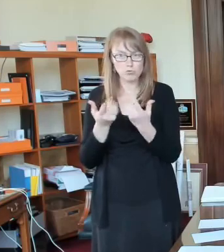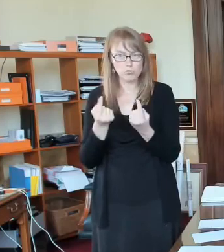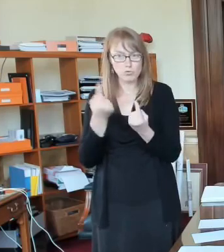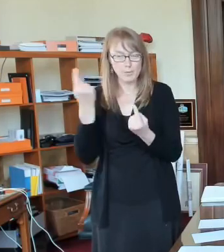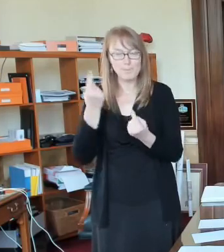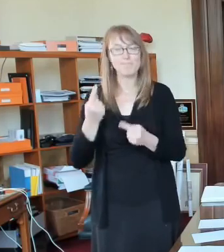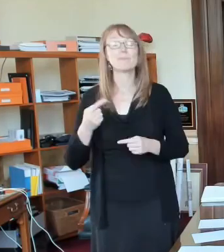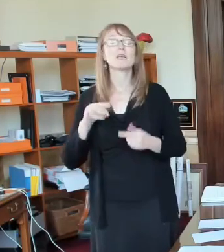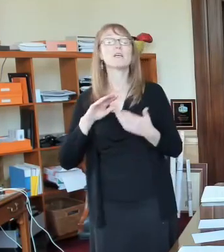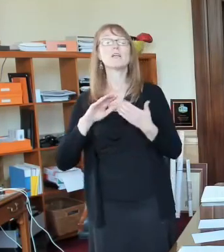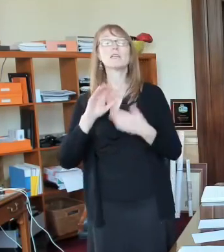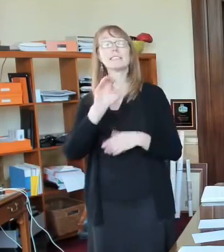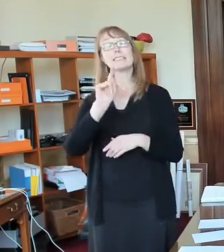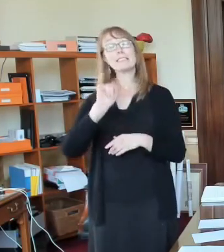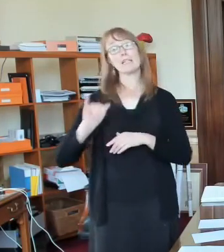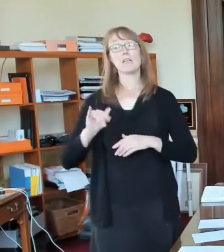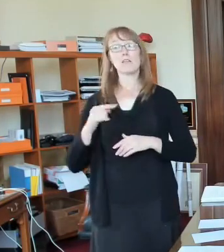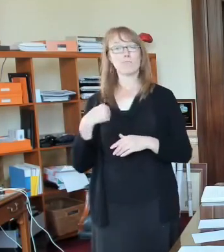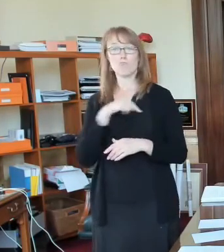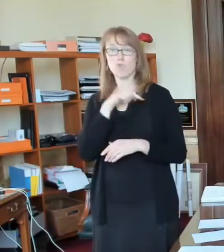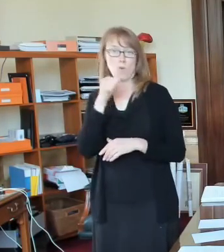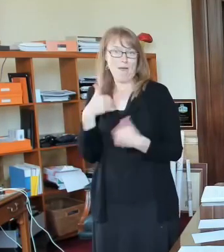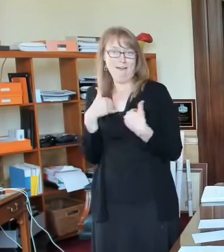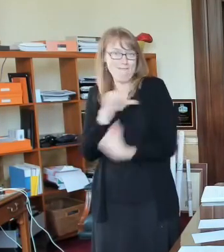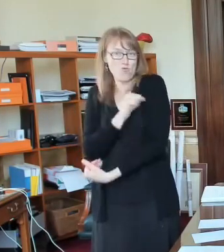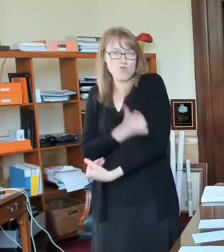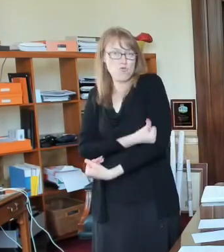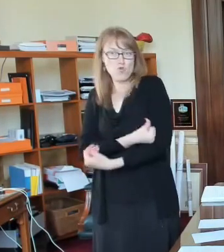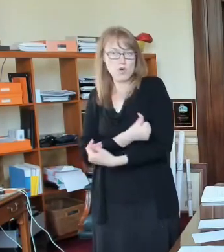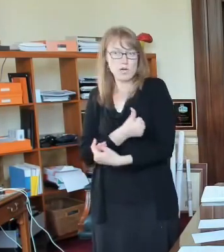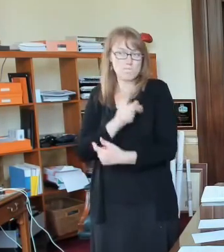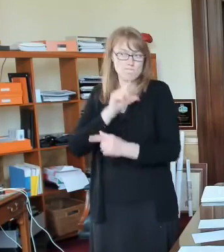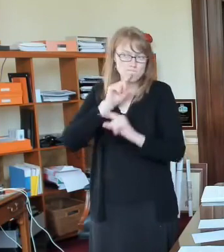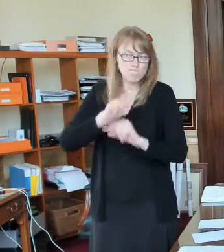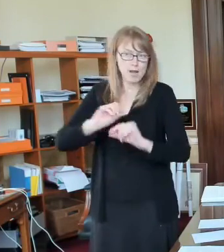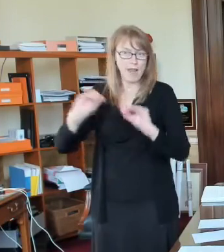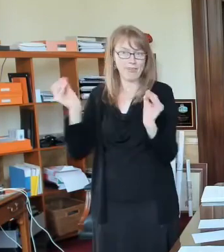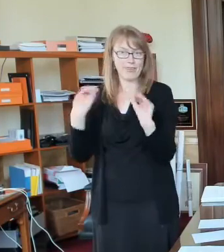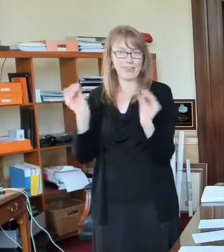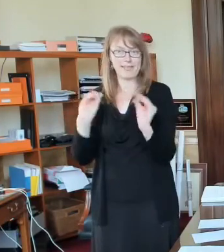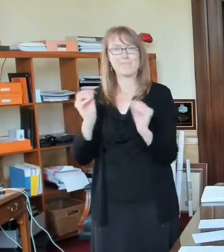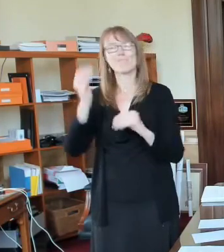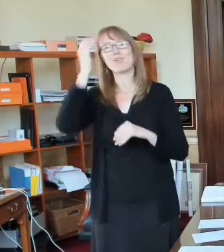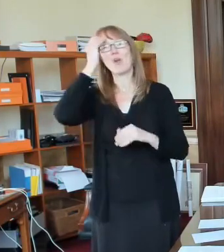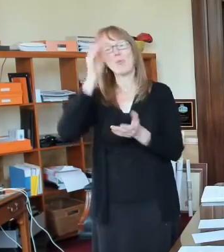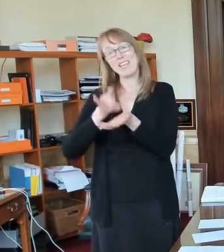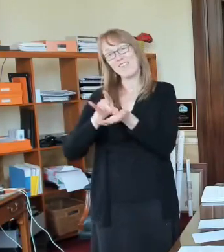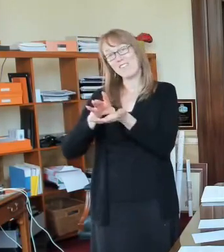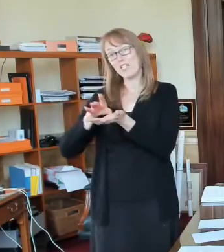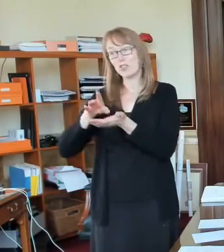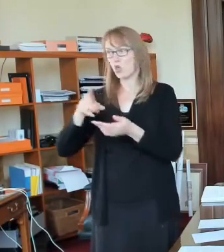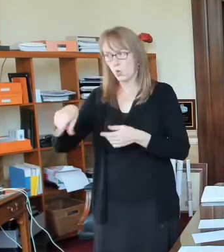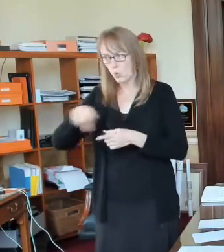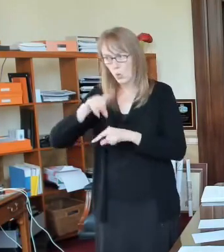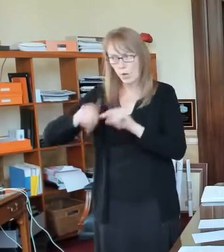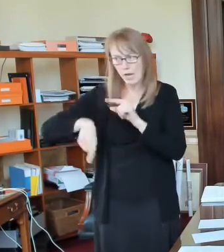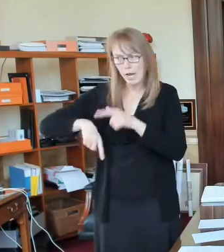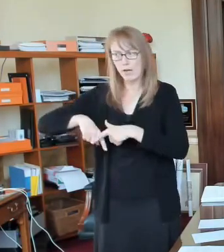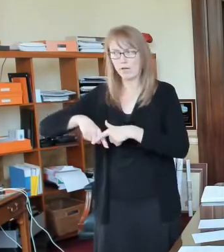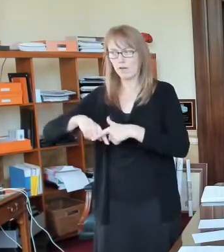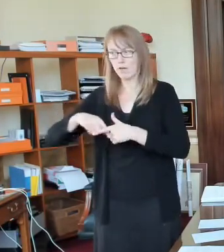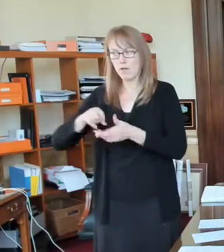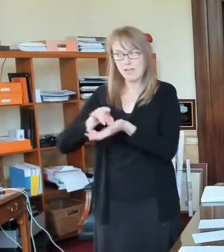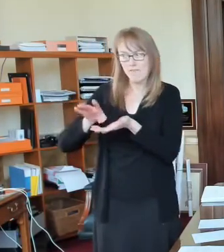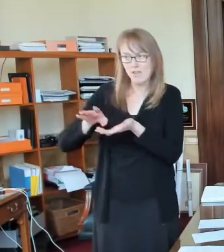know that the eviction moratorium is being lifted as of today now, and that's by a